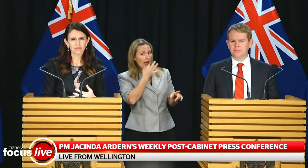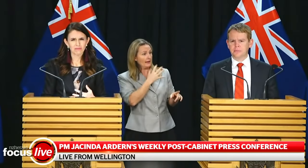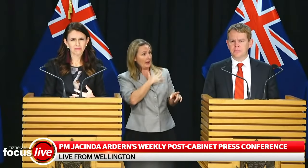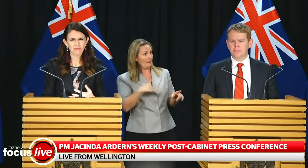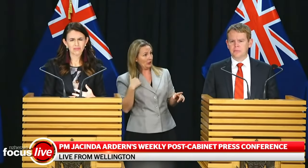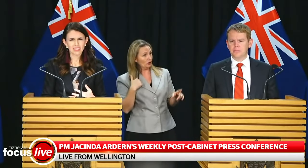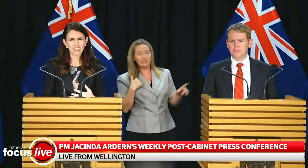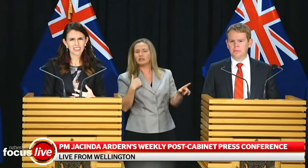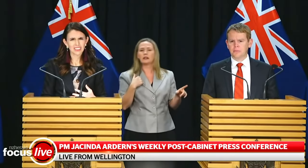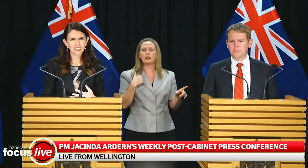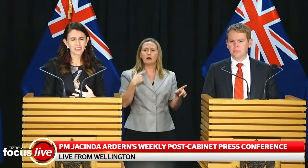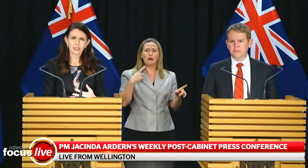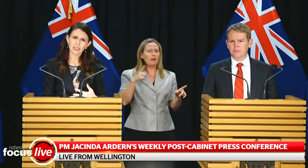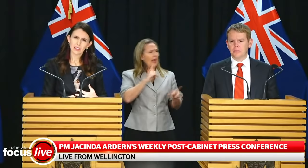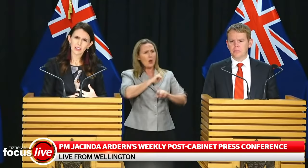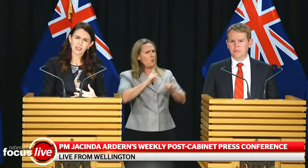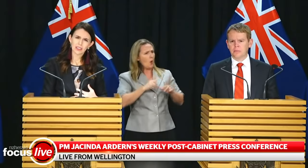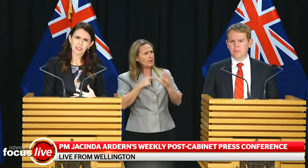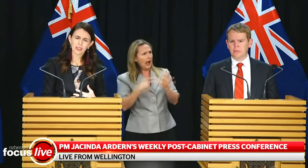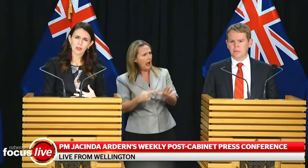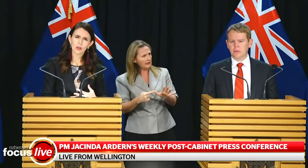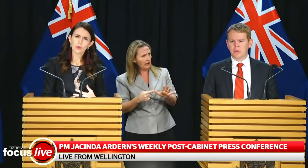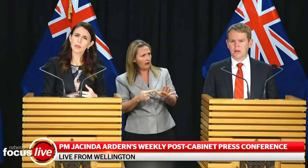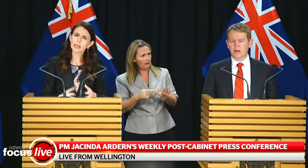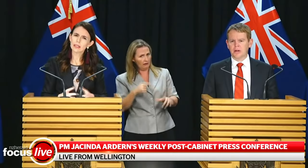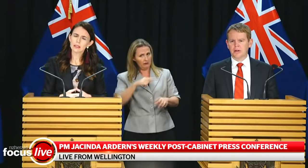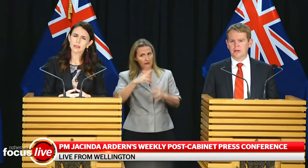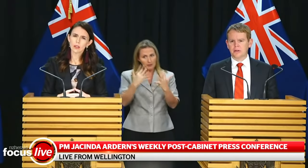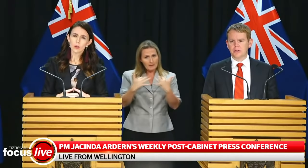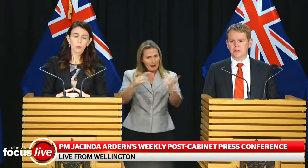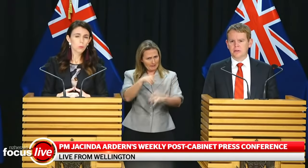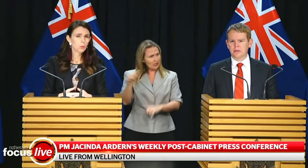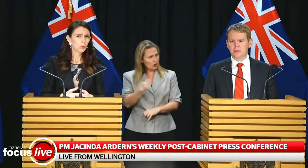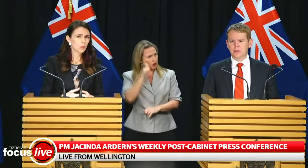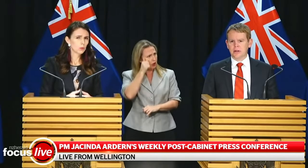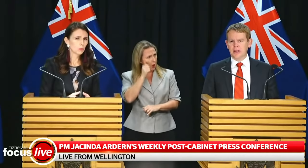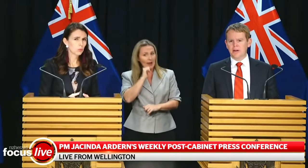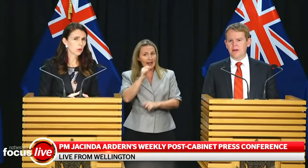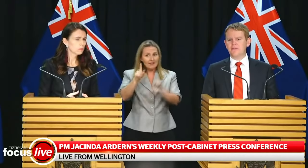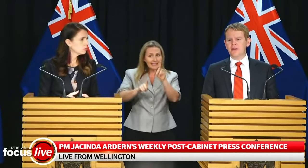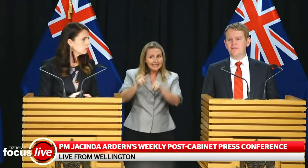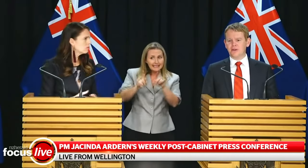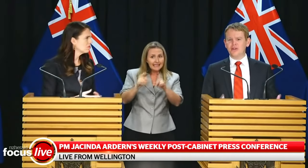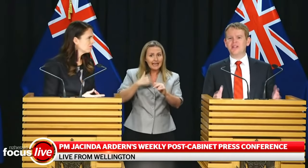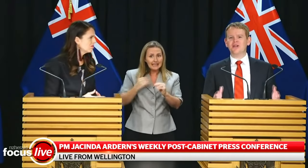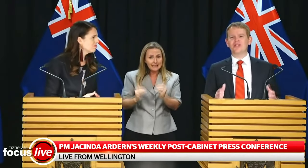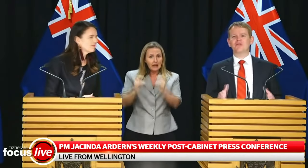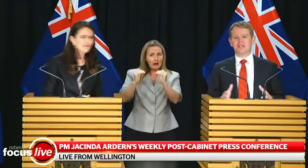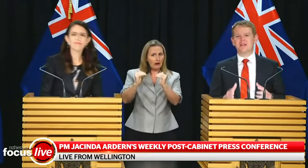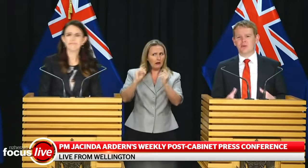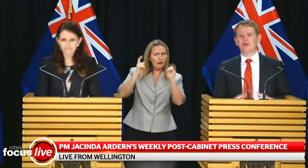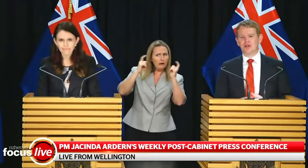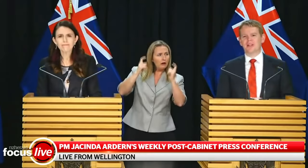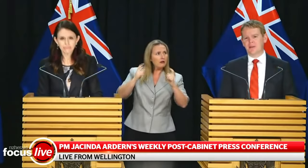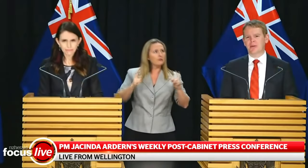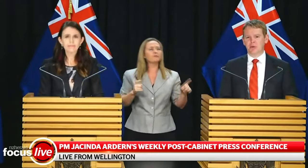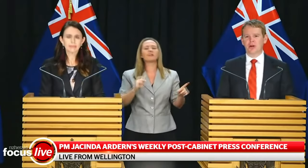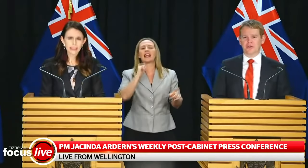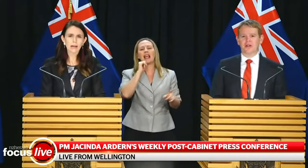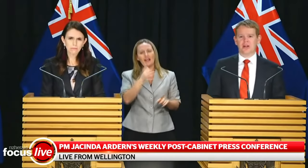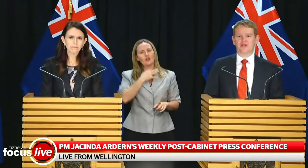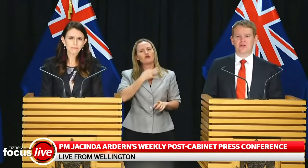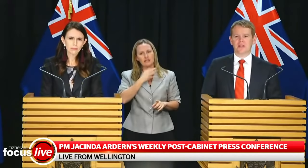the public have a right to know if it's in a city or an area that they should need to be on higher alert? If there is an increased risk, then we would certainly let